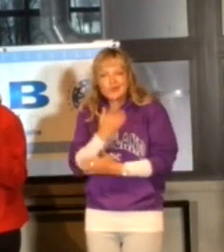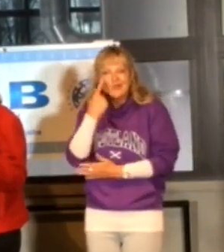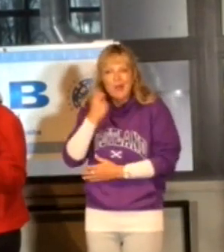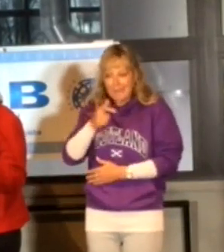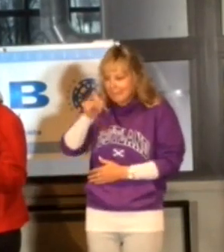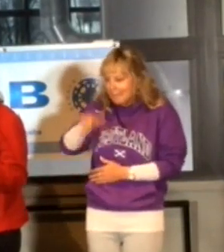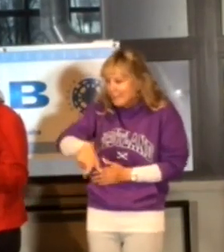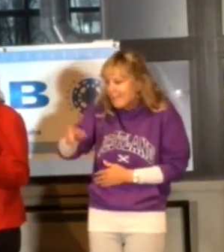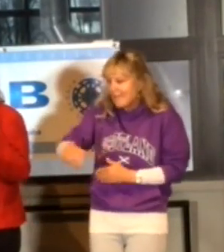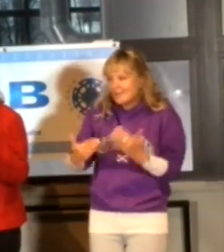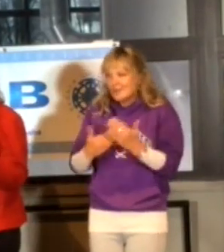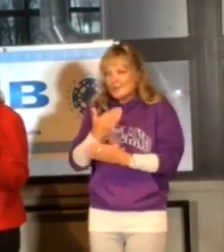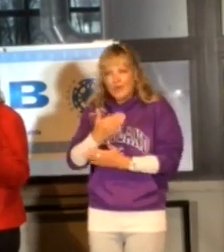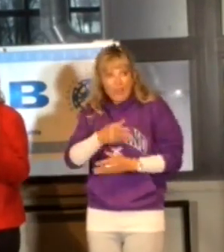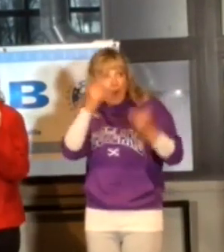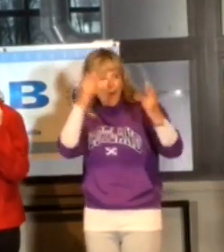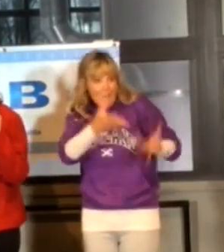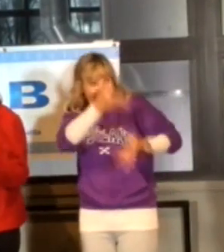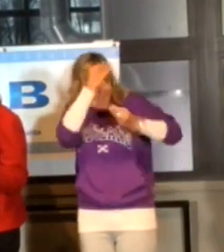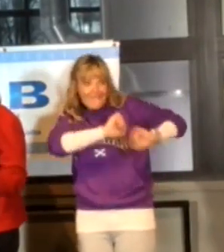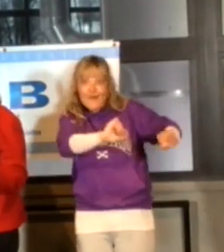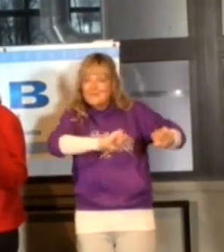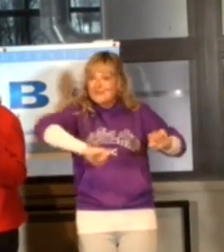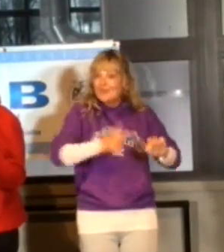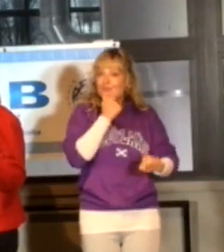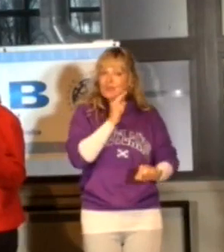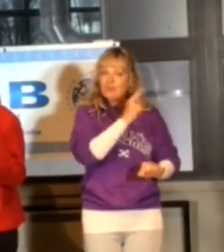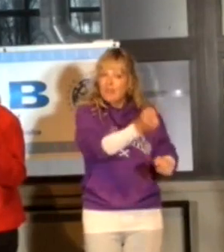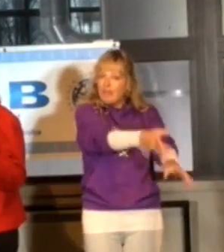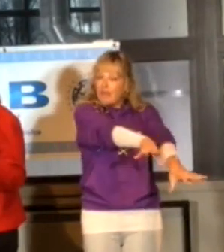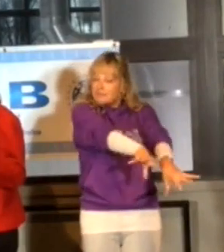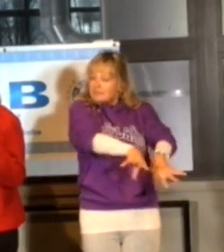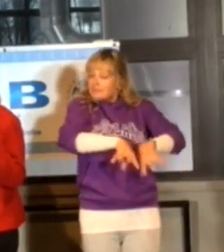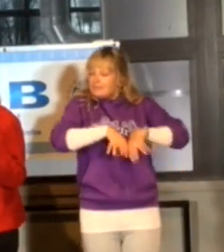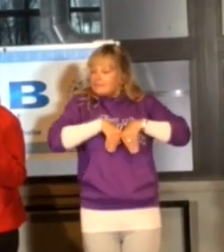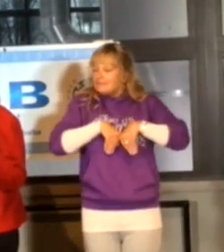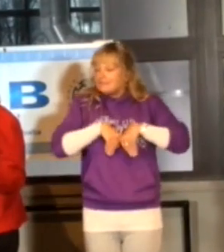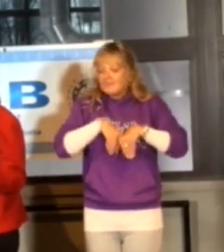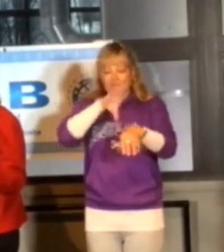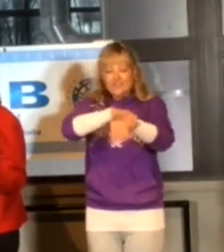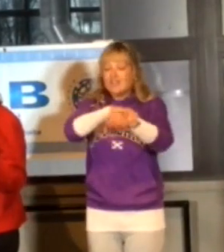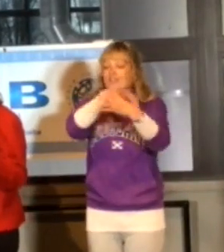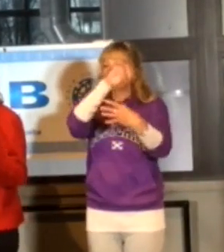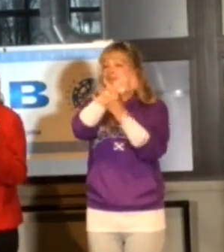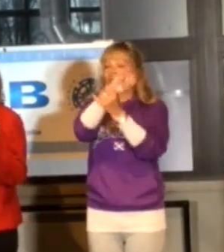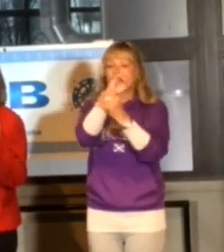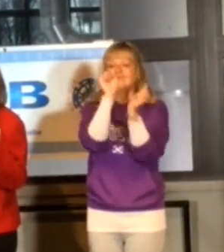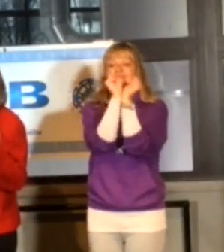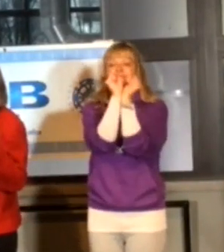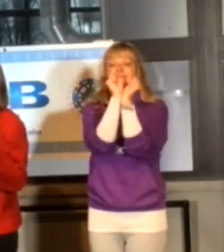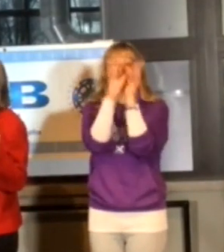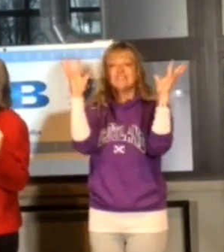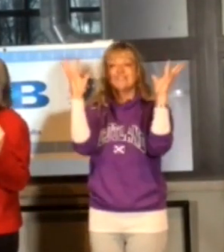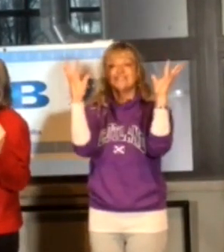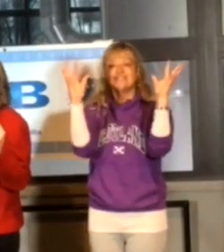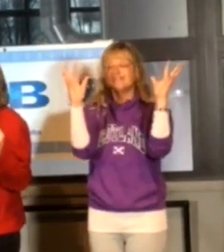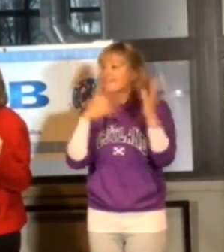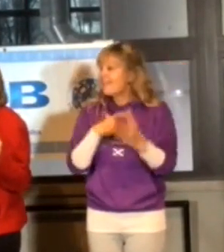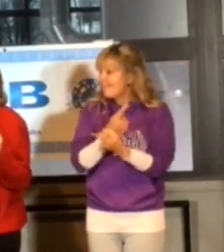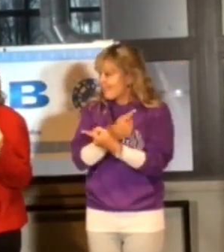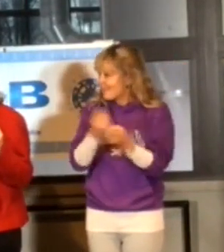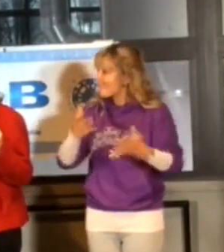you, that is what will break us out of the chains that hold us back. And for you, to